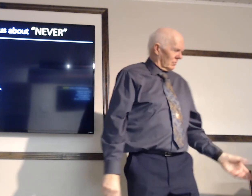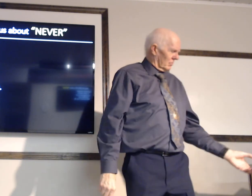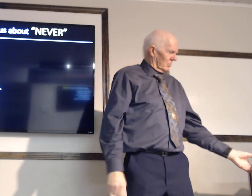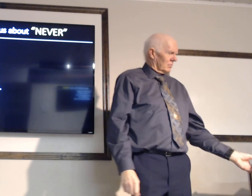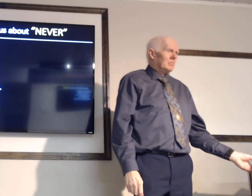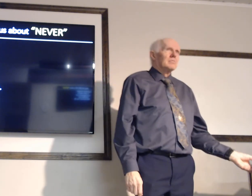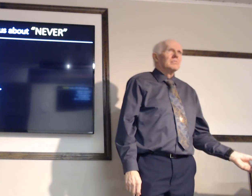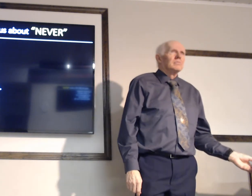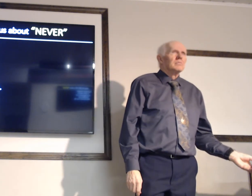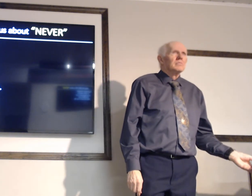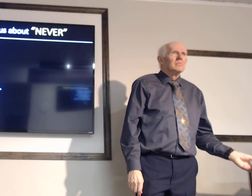him.